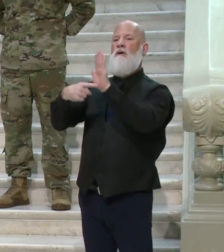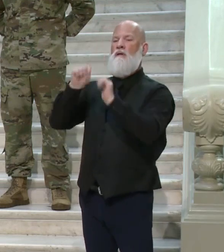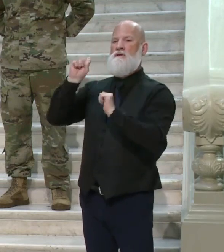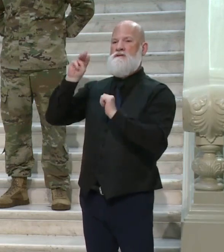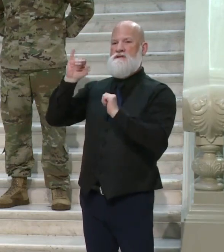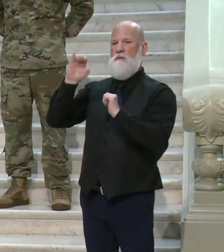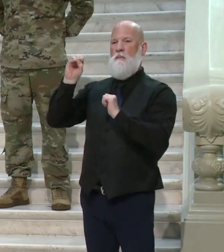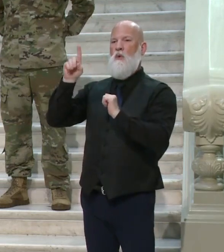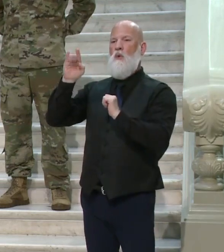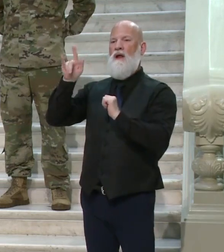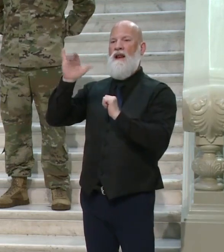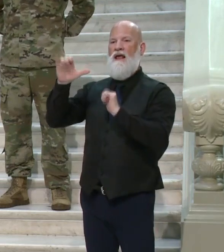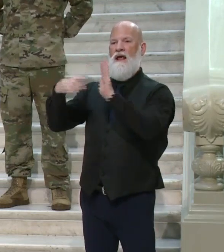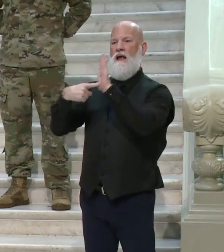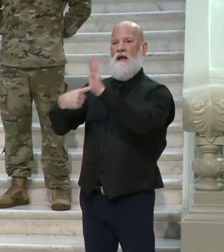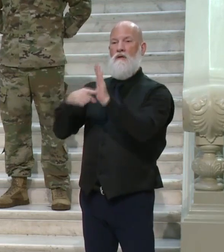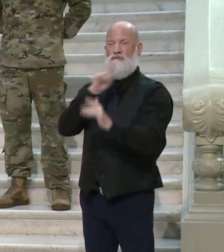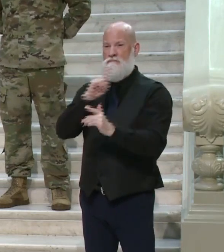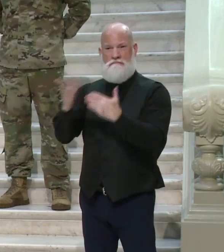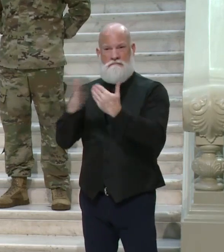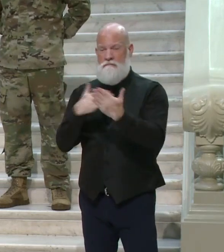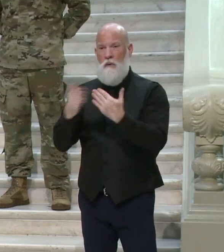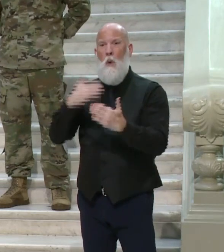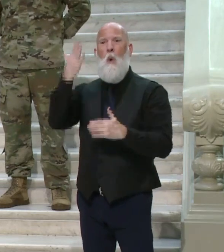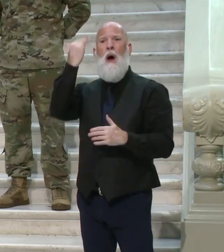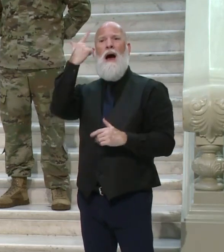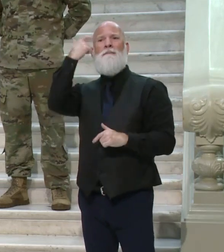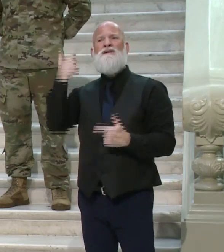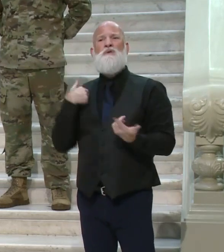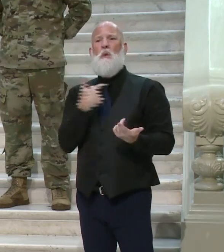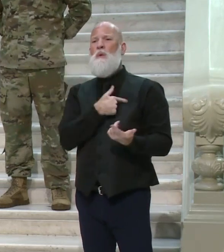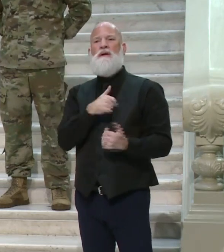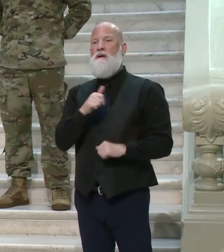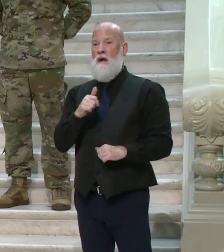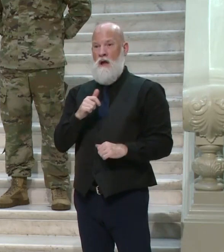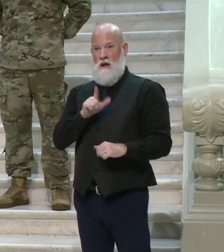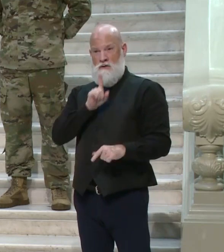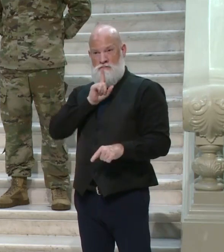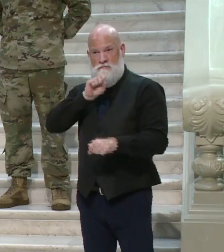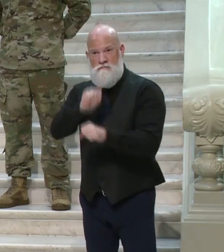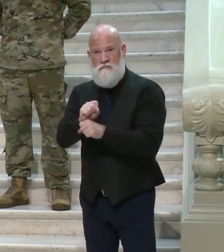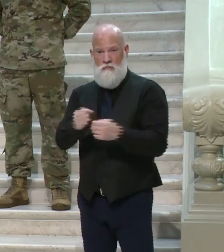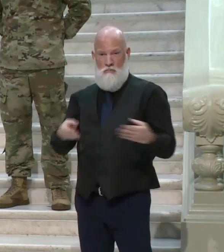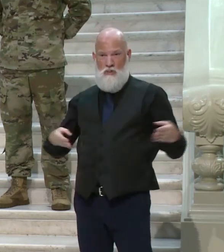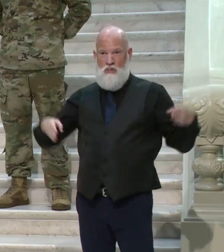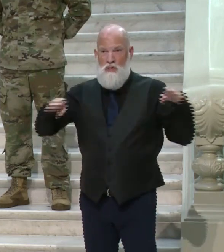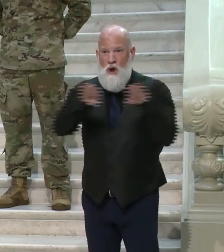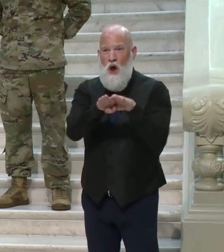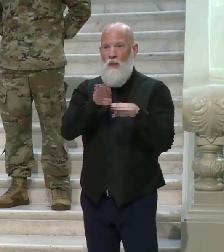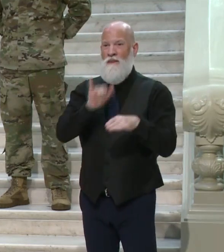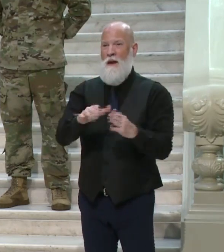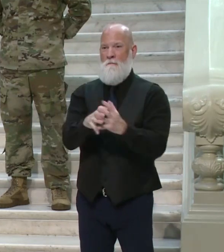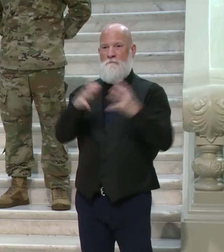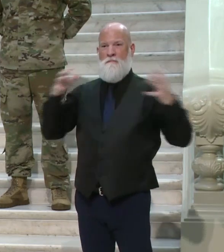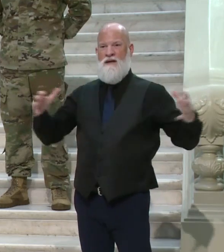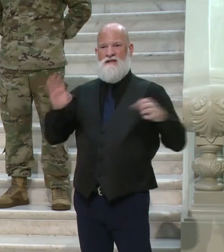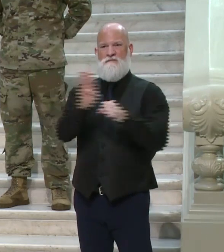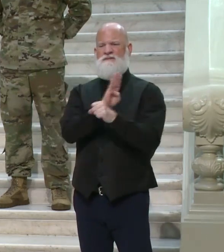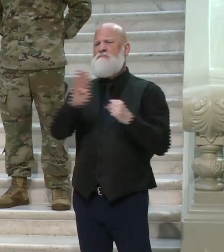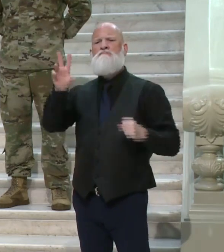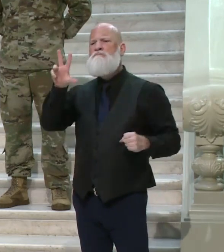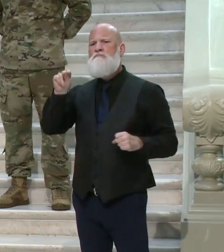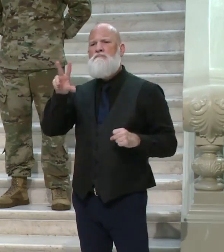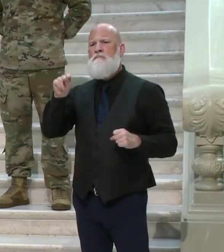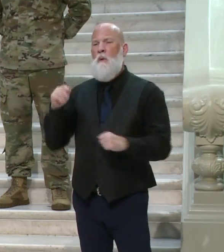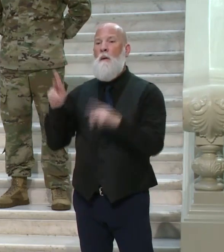with. Well, what is the public supposed to think? I mean, you're speaking out of both sides of your mouth.